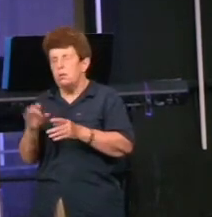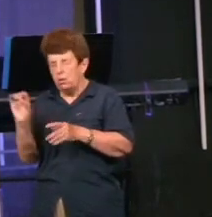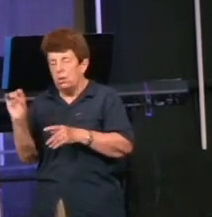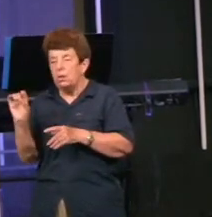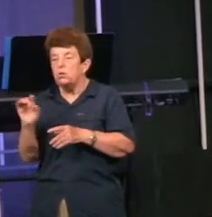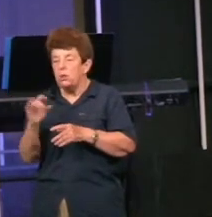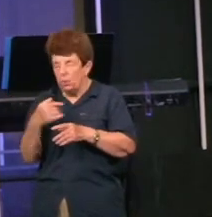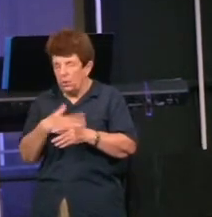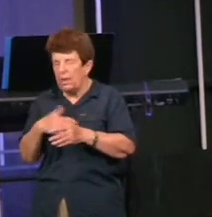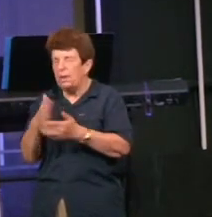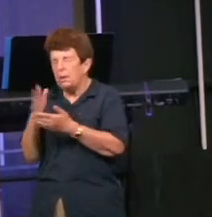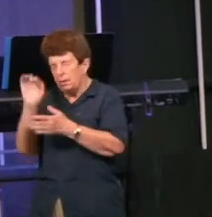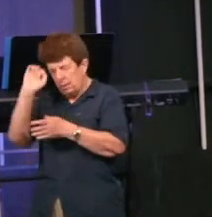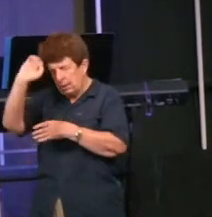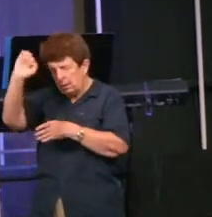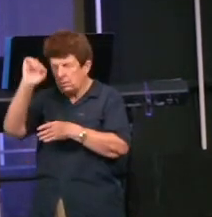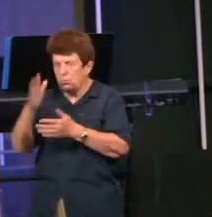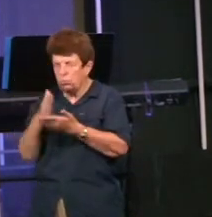spiritually.